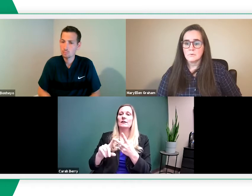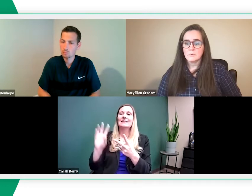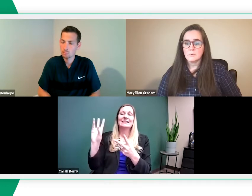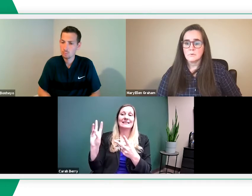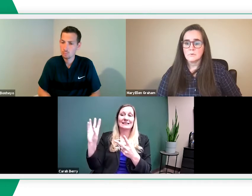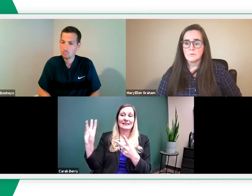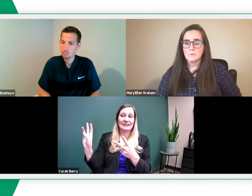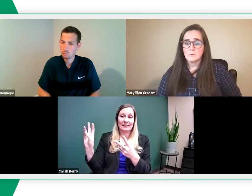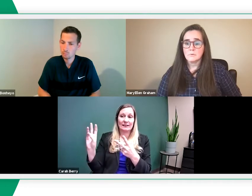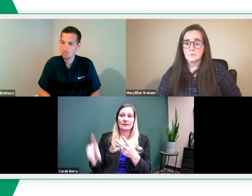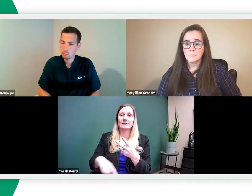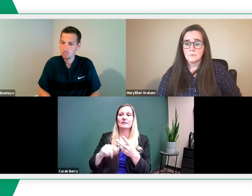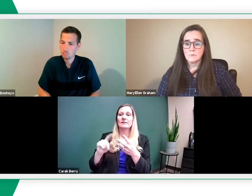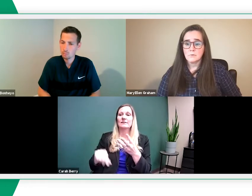7,